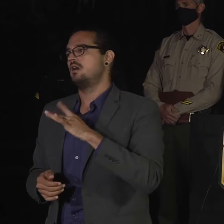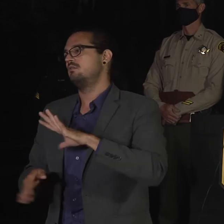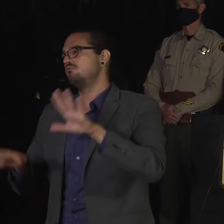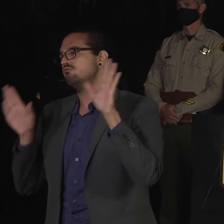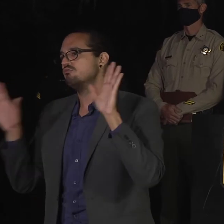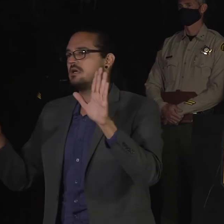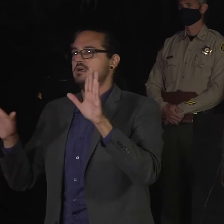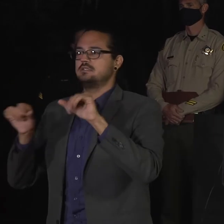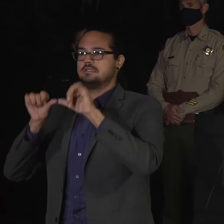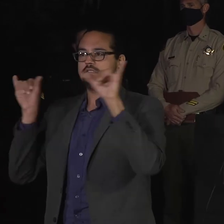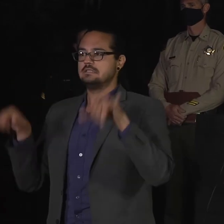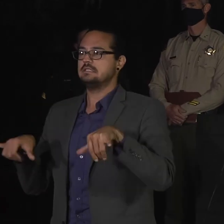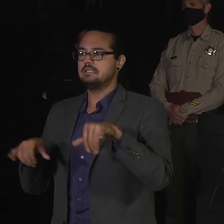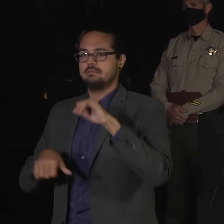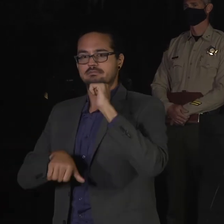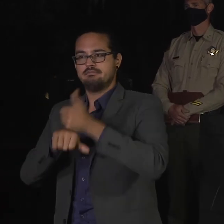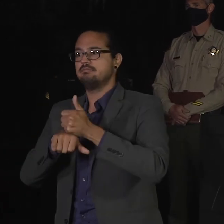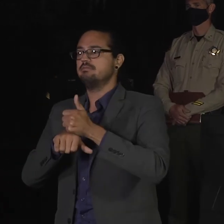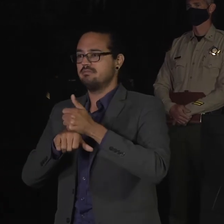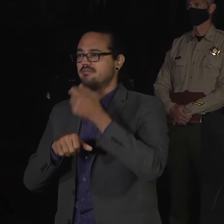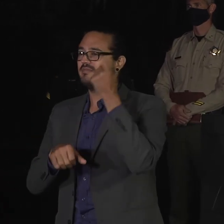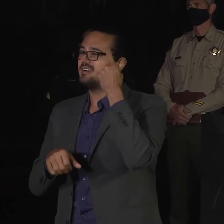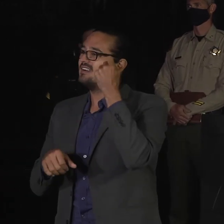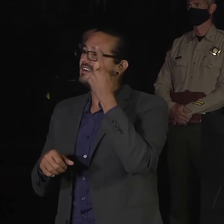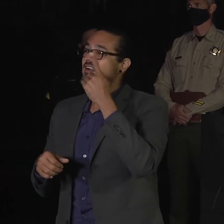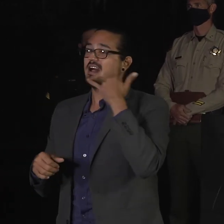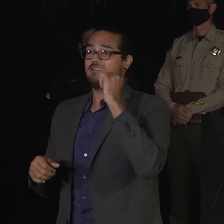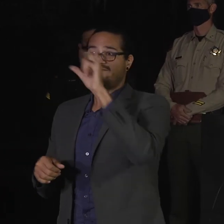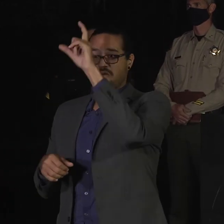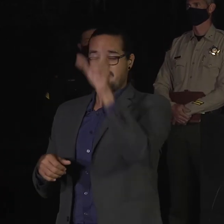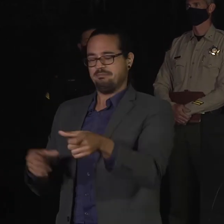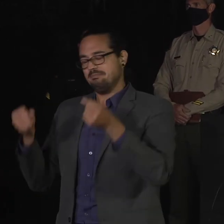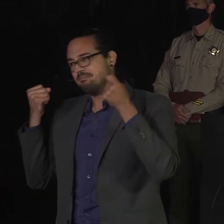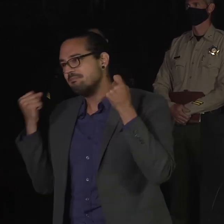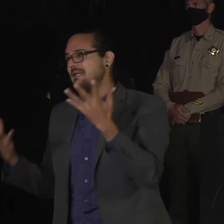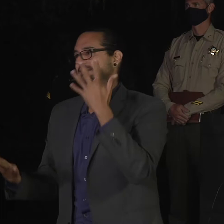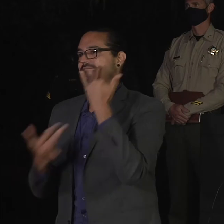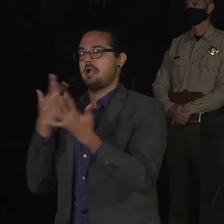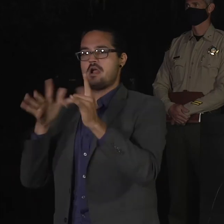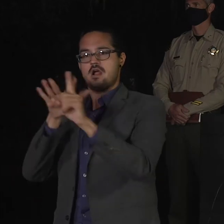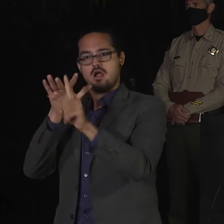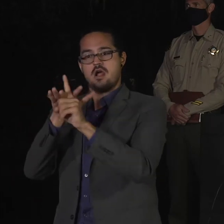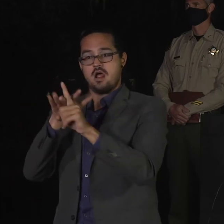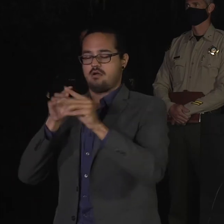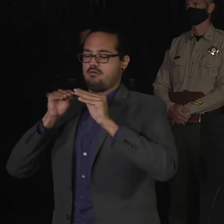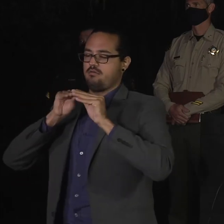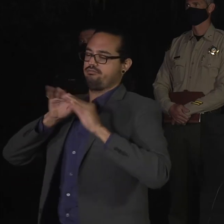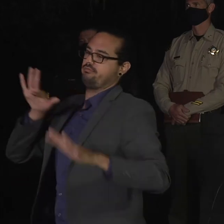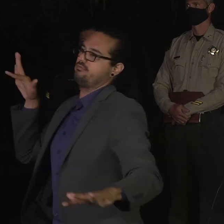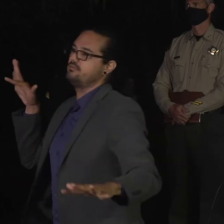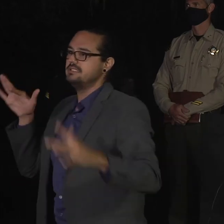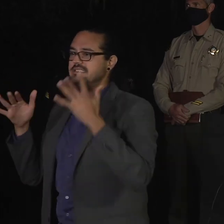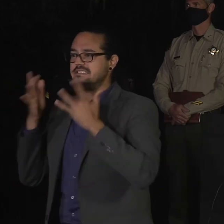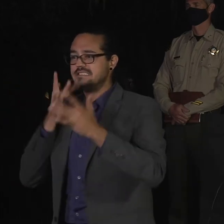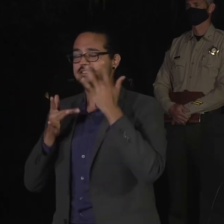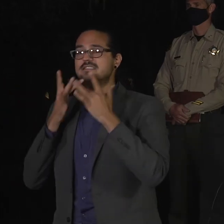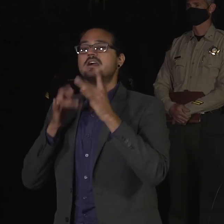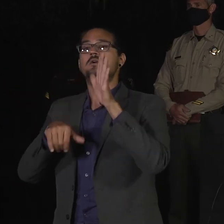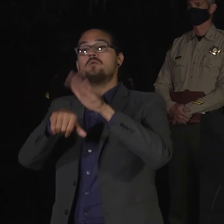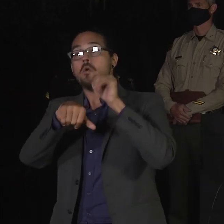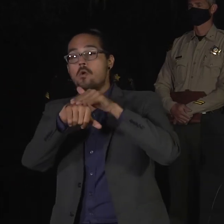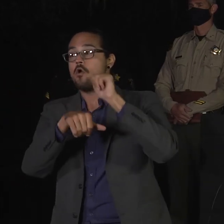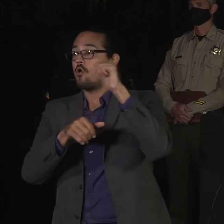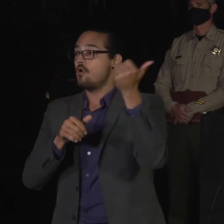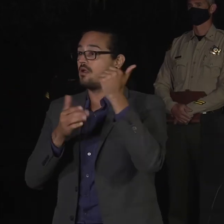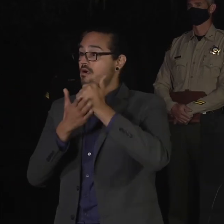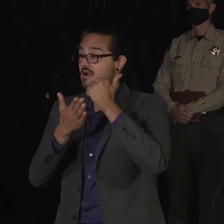manner. So as they start to trickle in, the team is getting them out to the assignments that they can get them to that are our priorities to